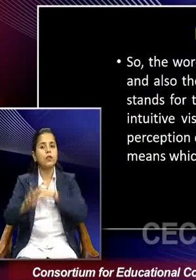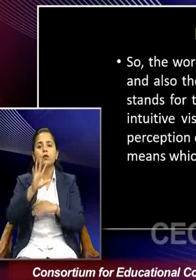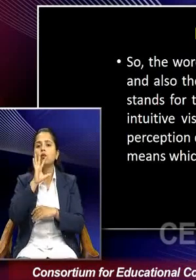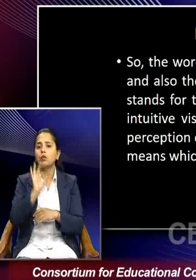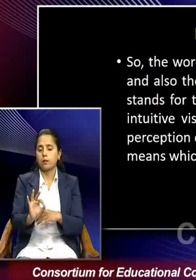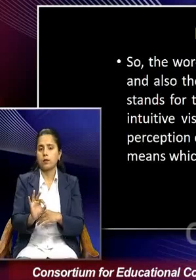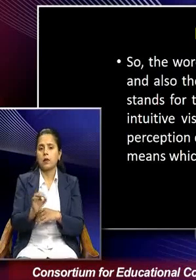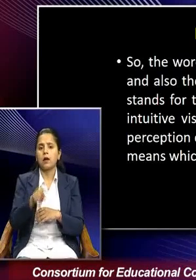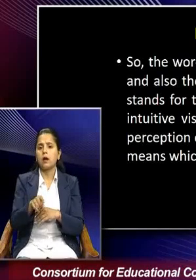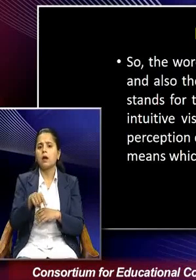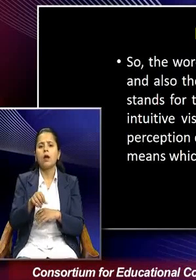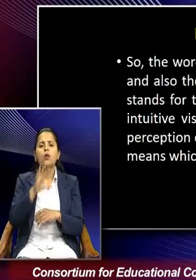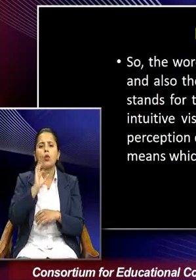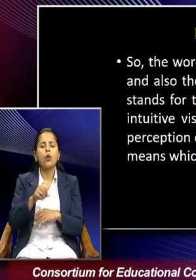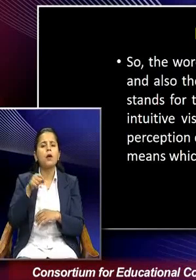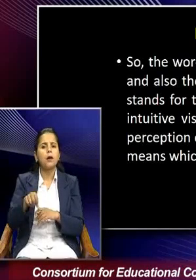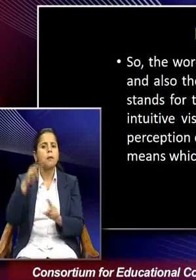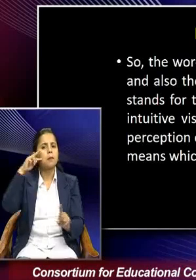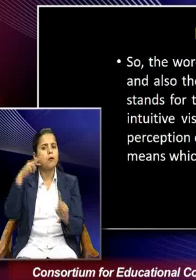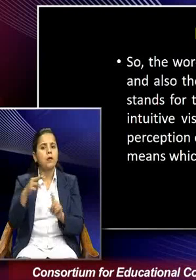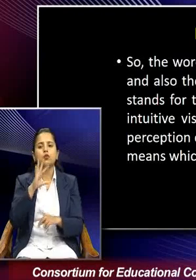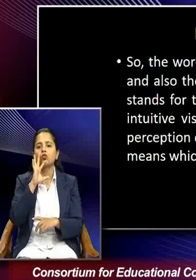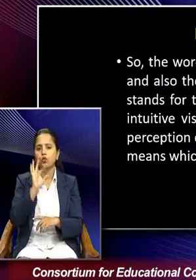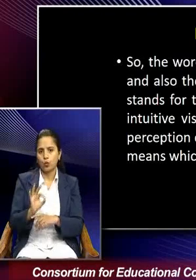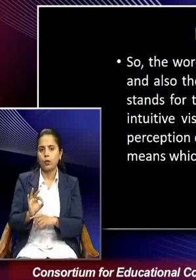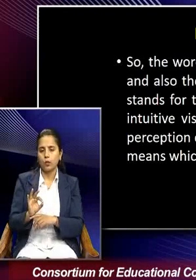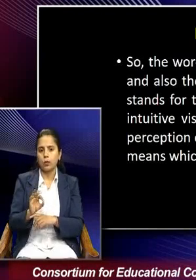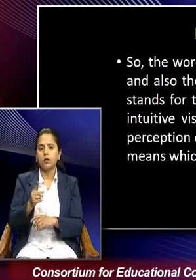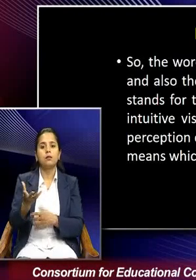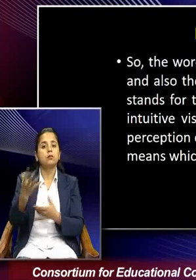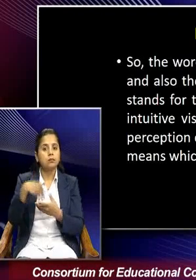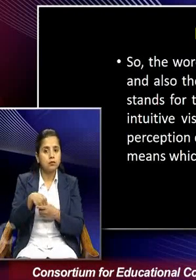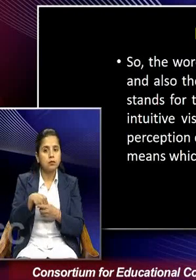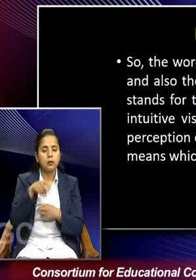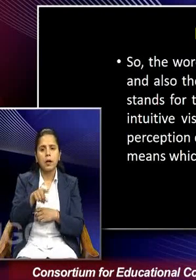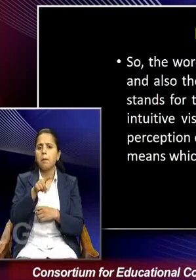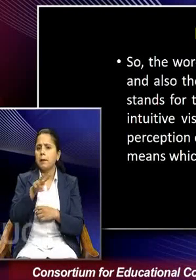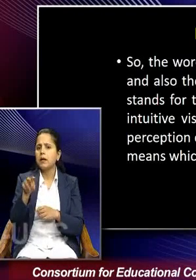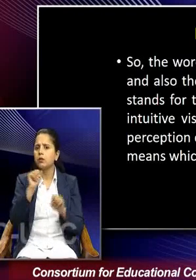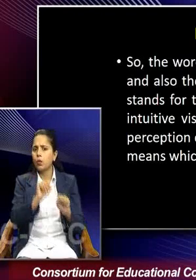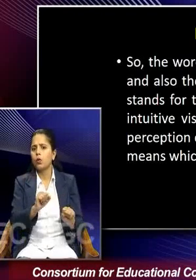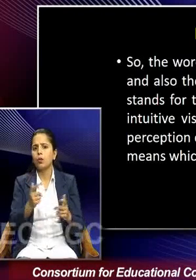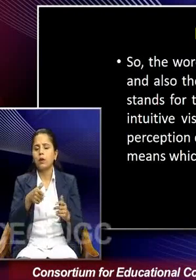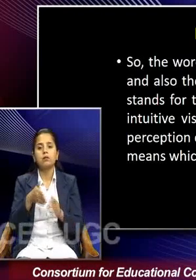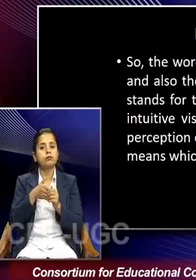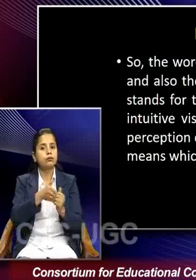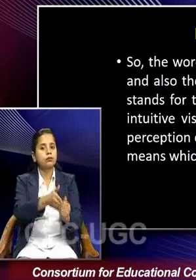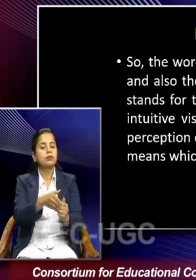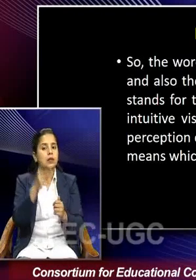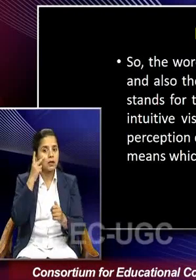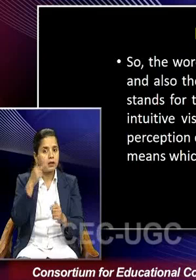the actual perception of truth, and includes the means which leads to